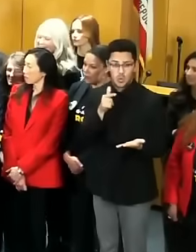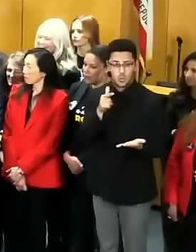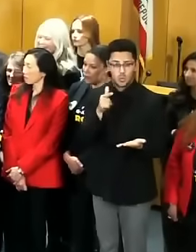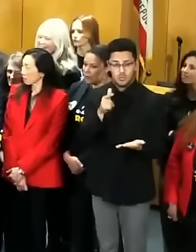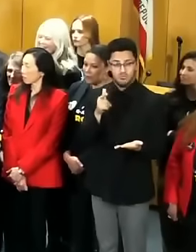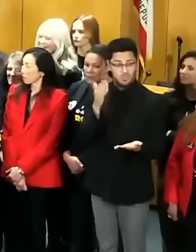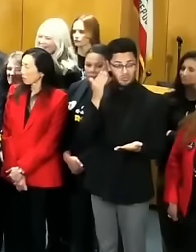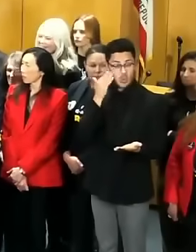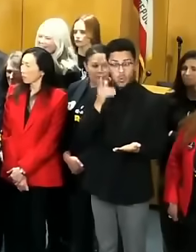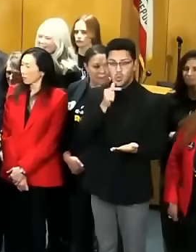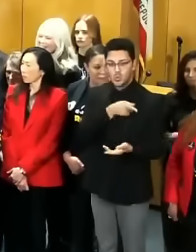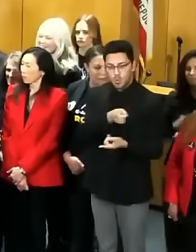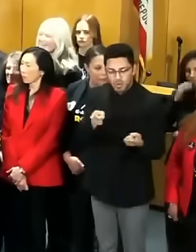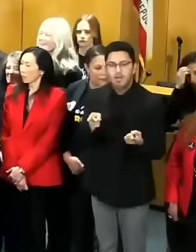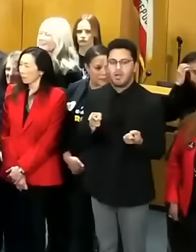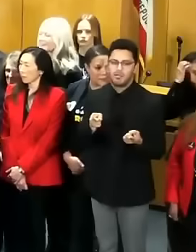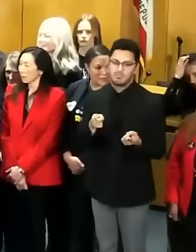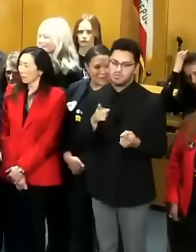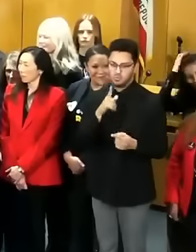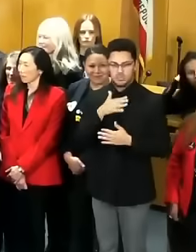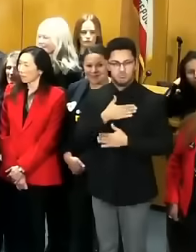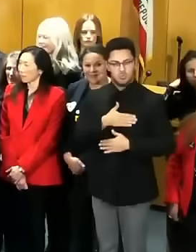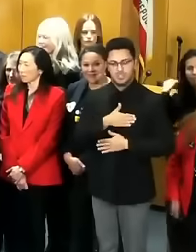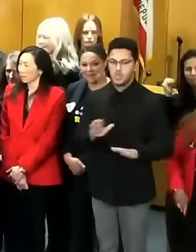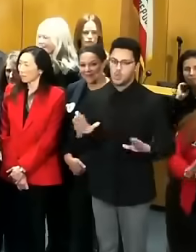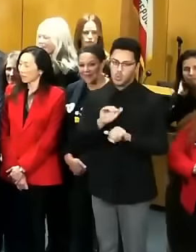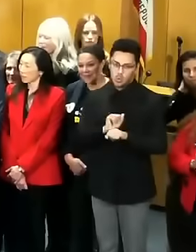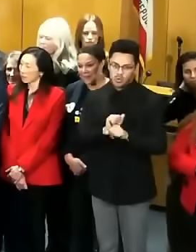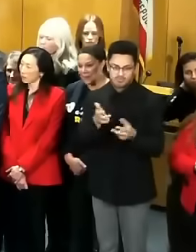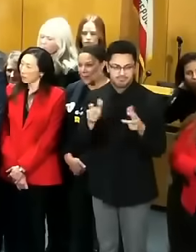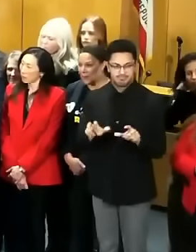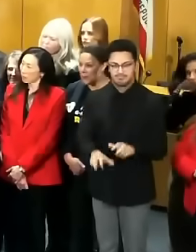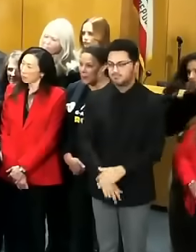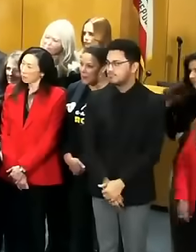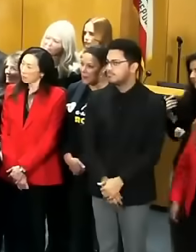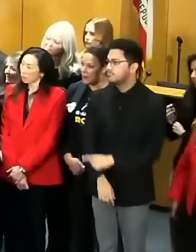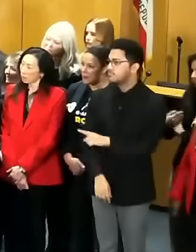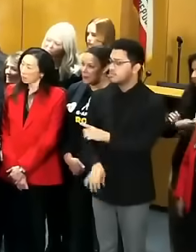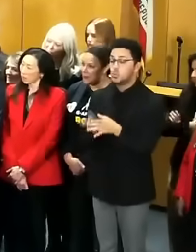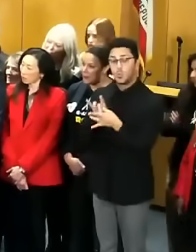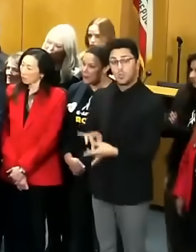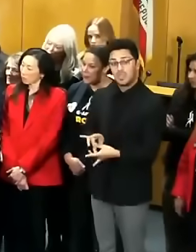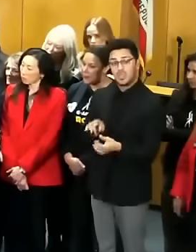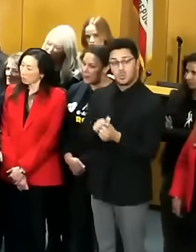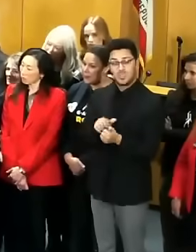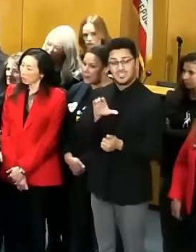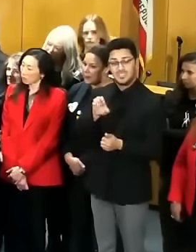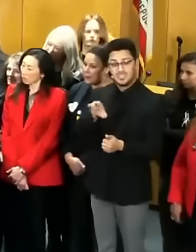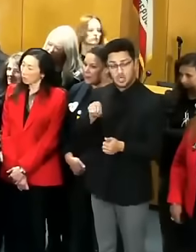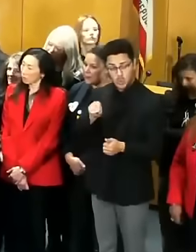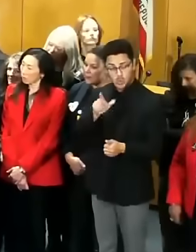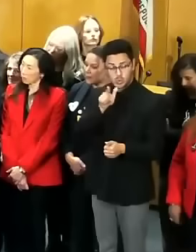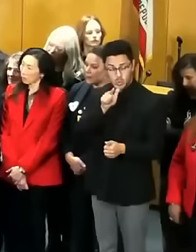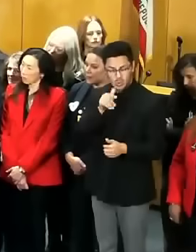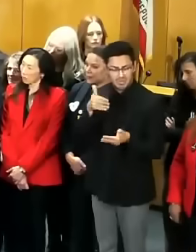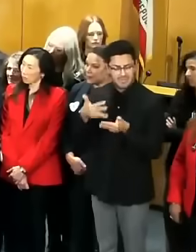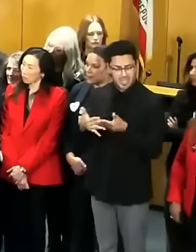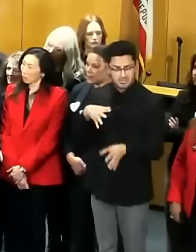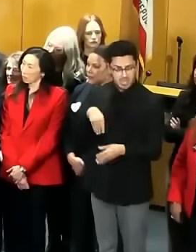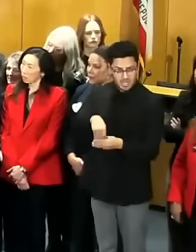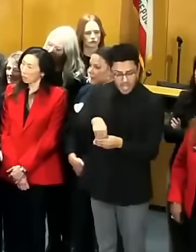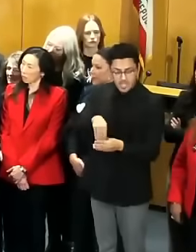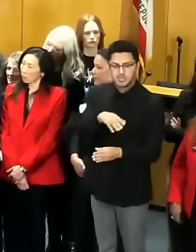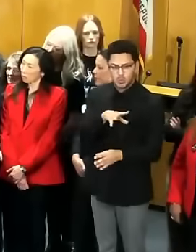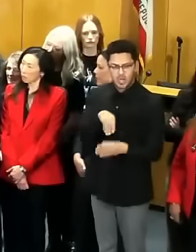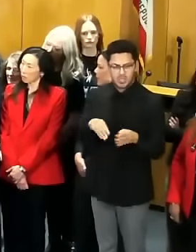they have our real appreciation for everything they did. Can I ask one more? In terms of the CEOs that did eventually engage and were